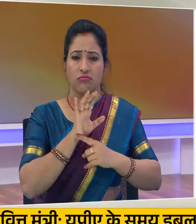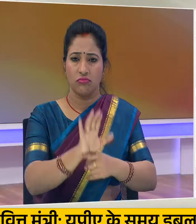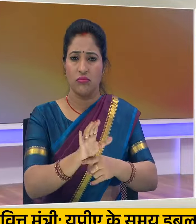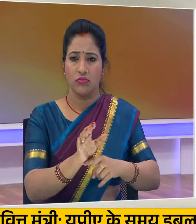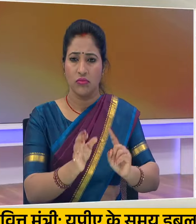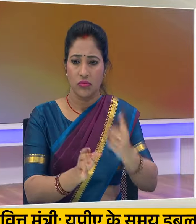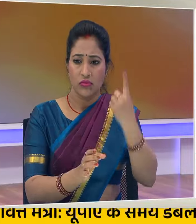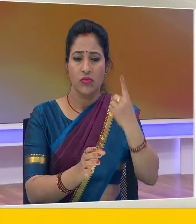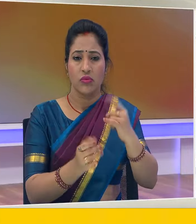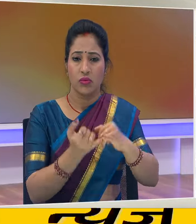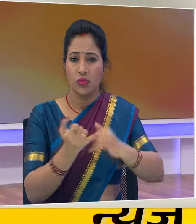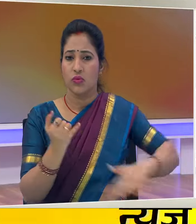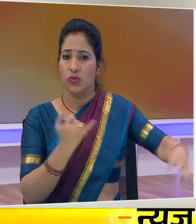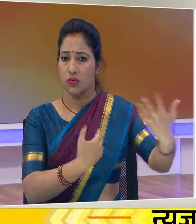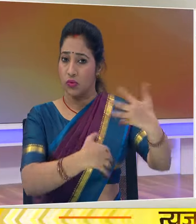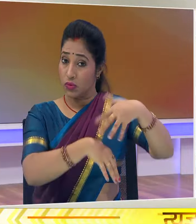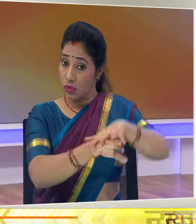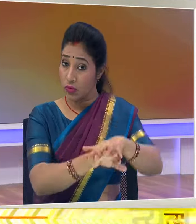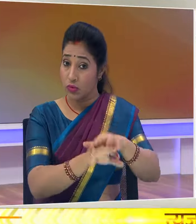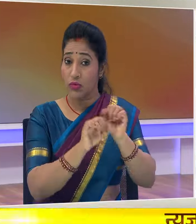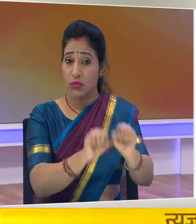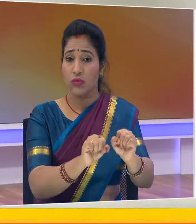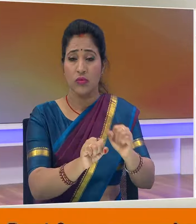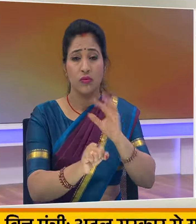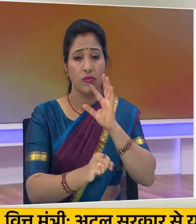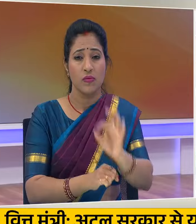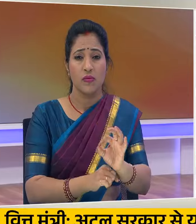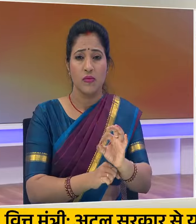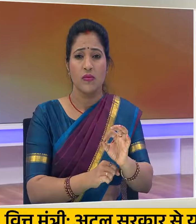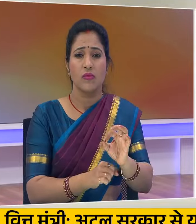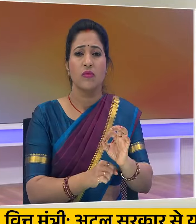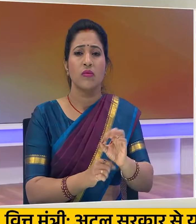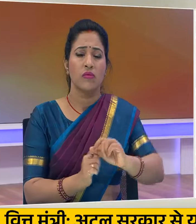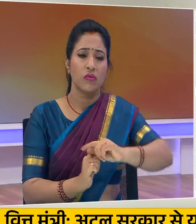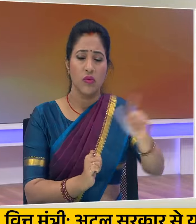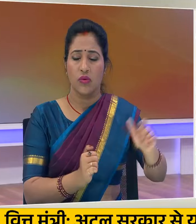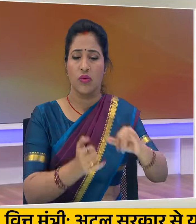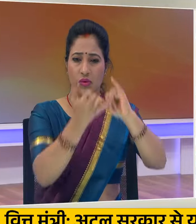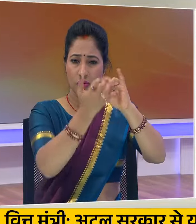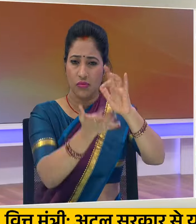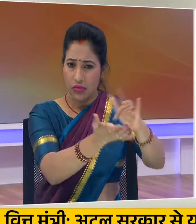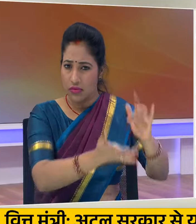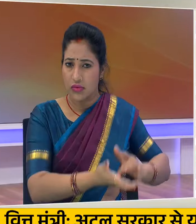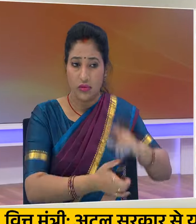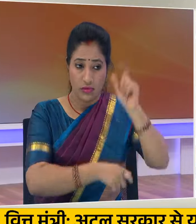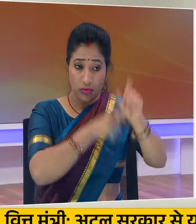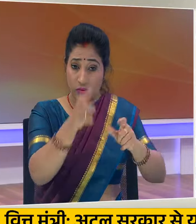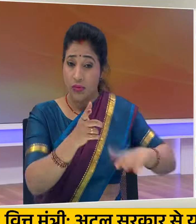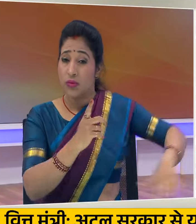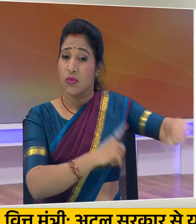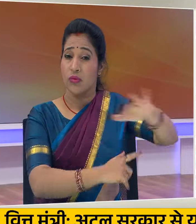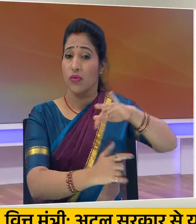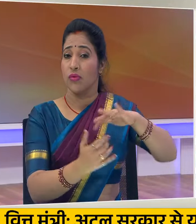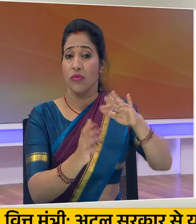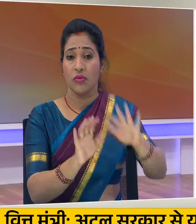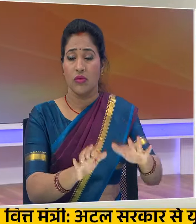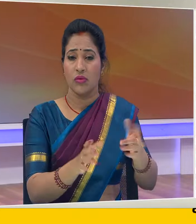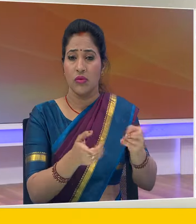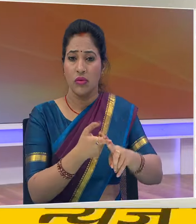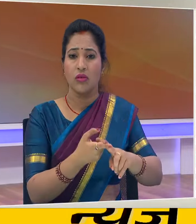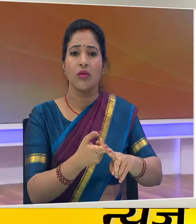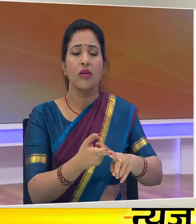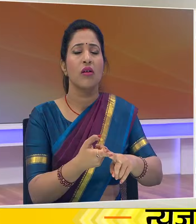is the social inclusivity, that is reaching out to all strata of the people in the society, and